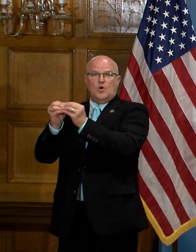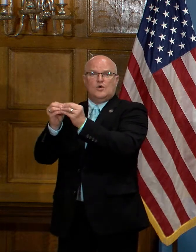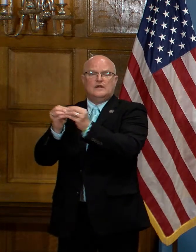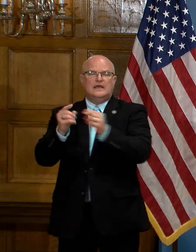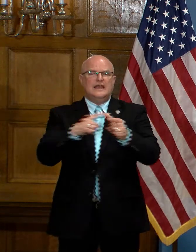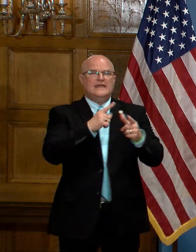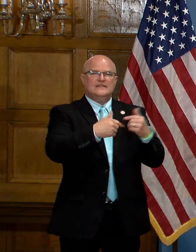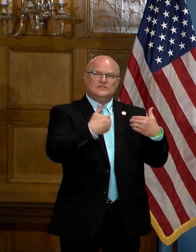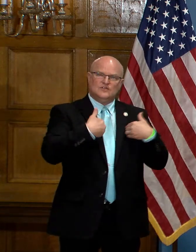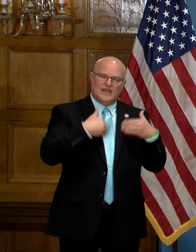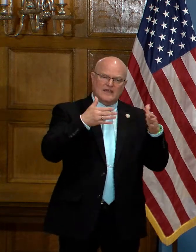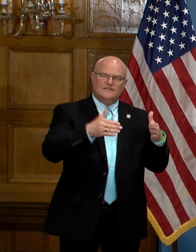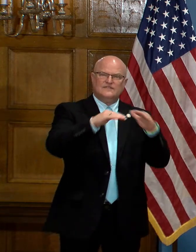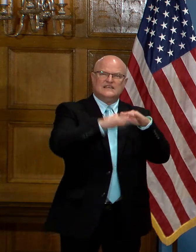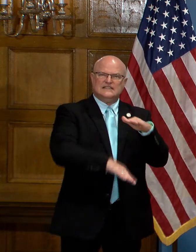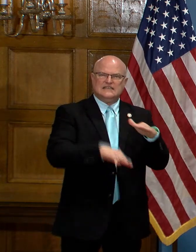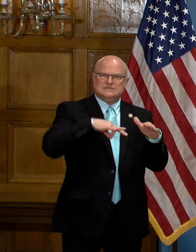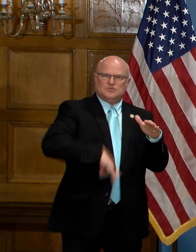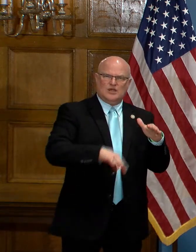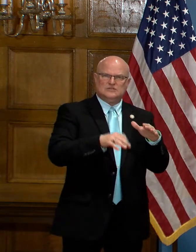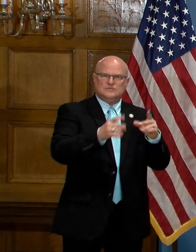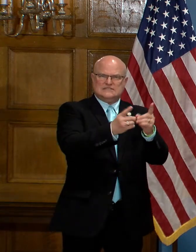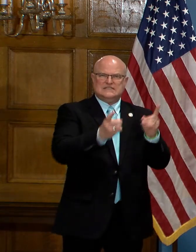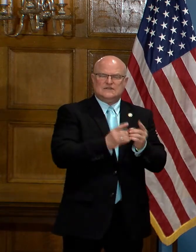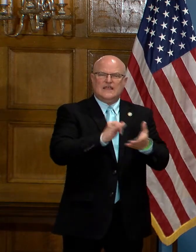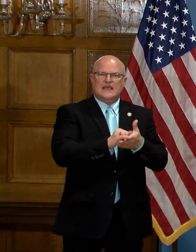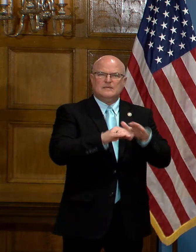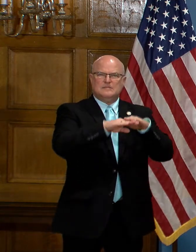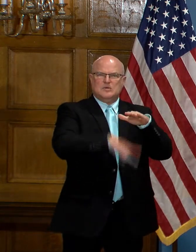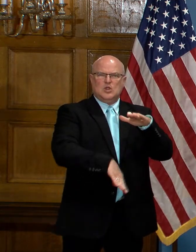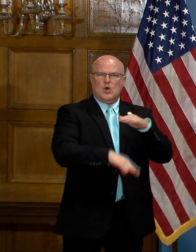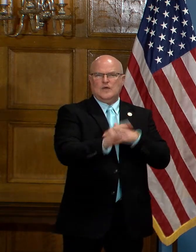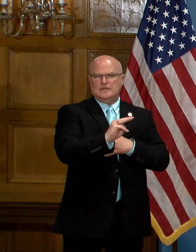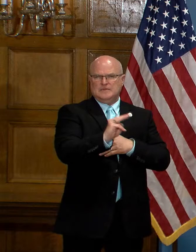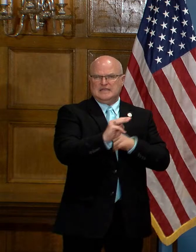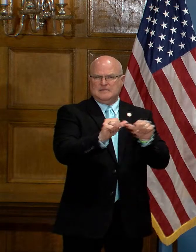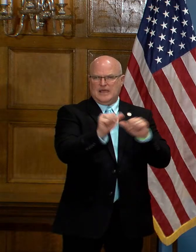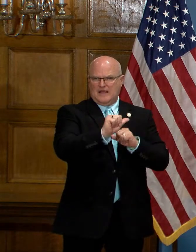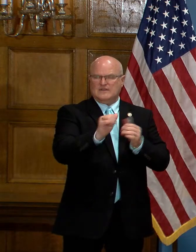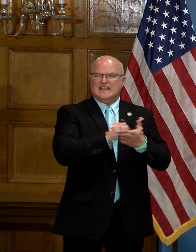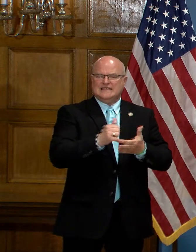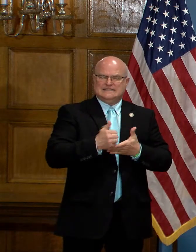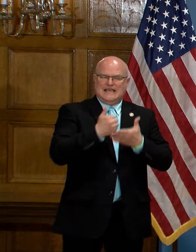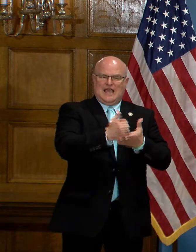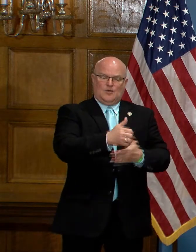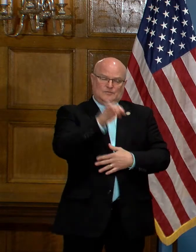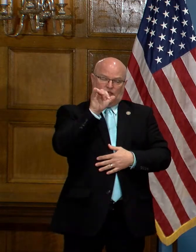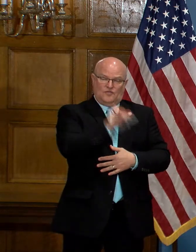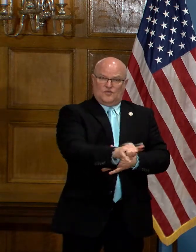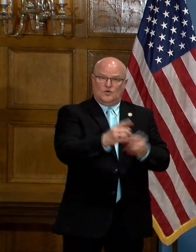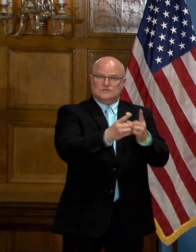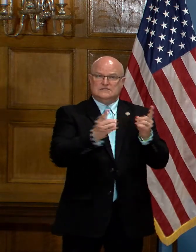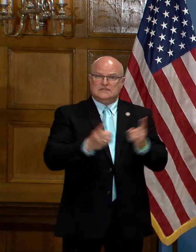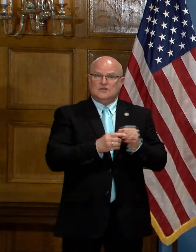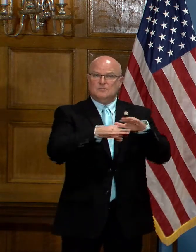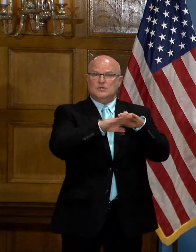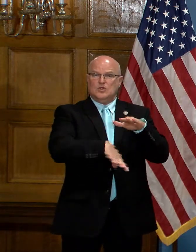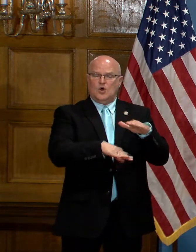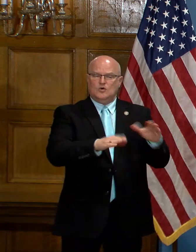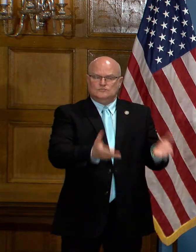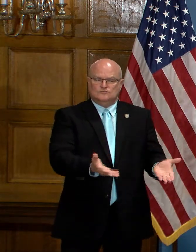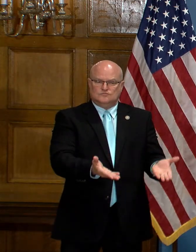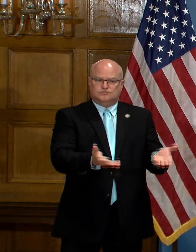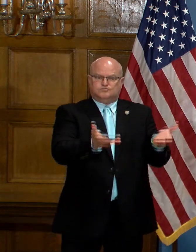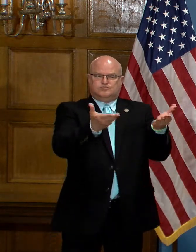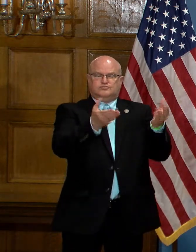have our less prosperous districts that have been below the medium average. This helps those districts that have been below to raise